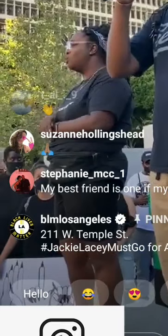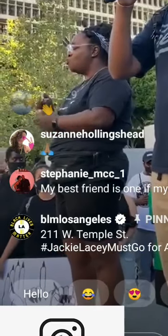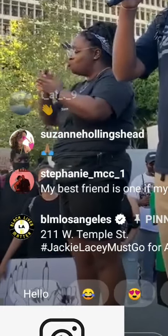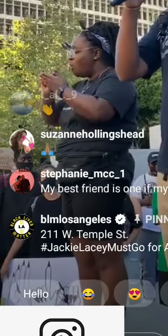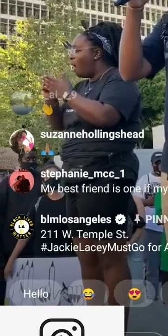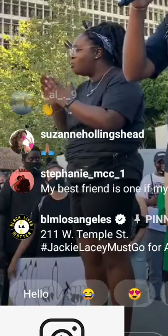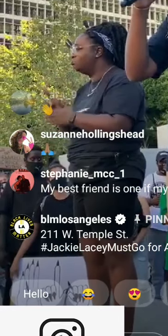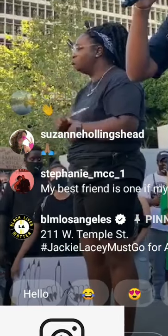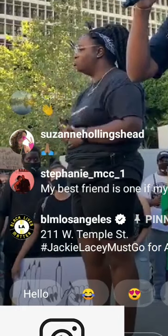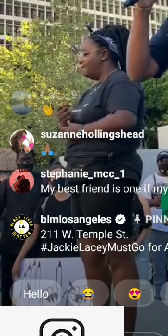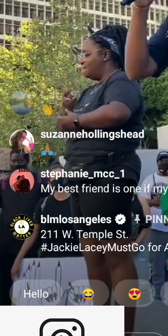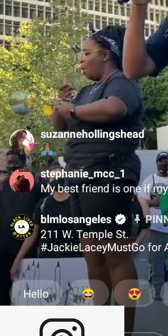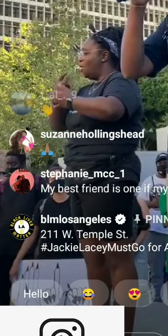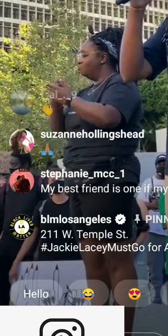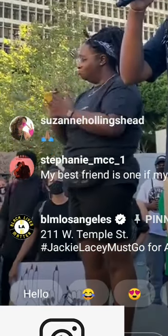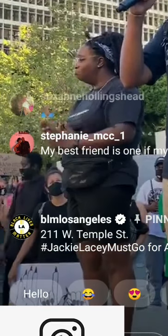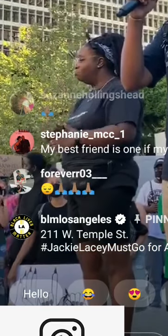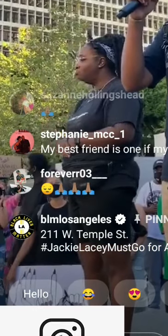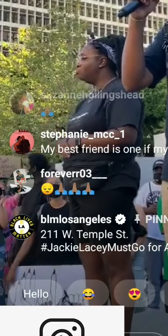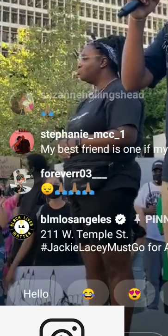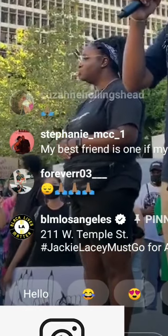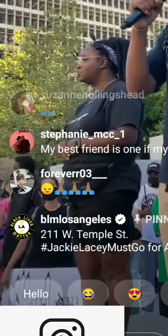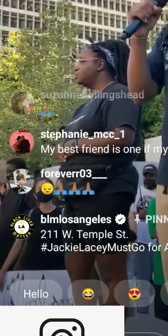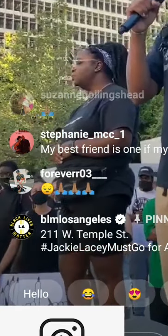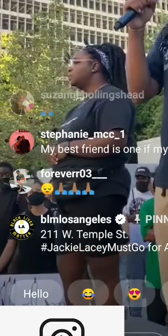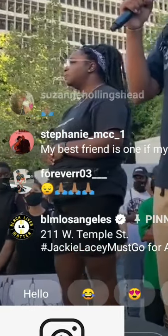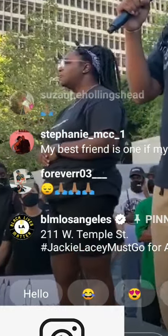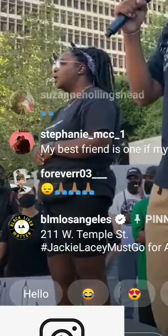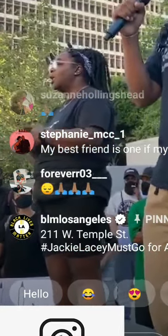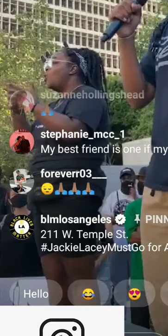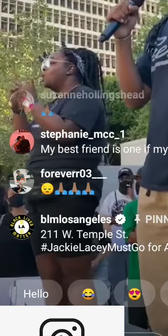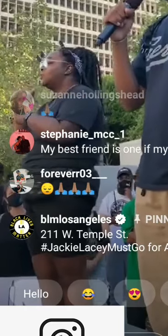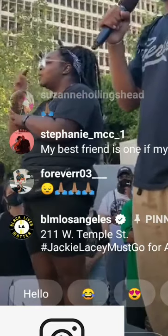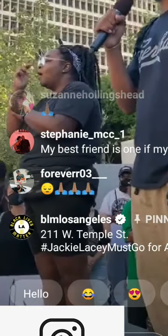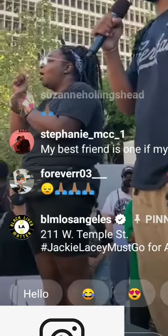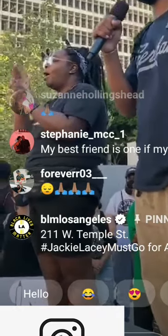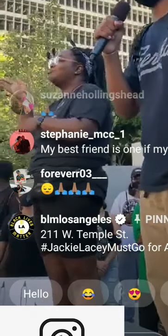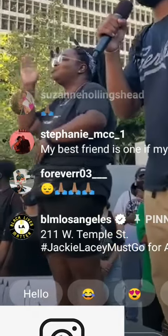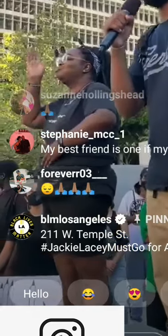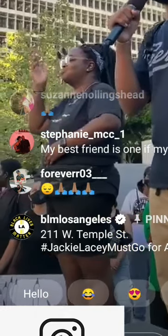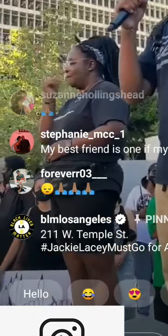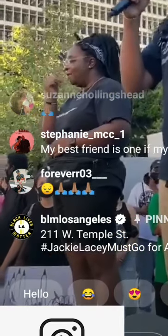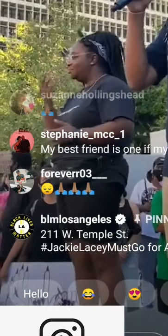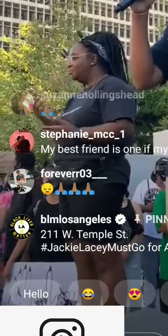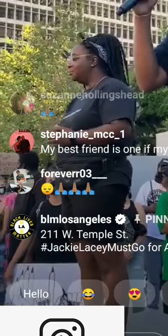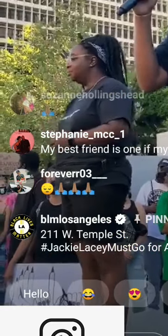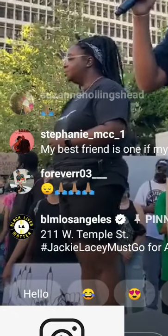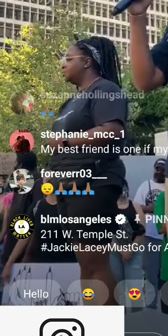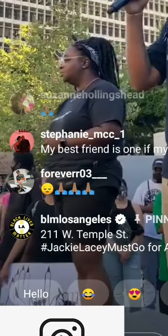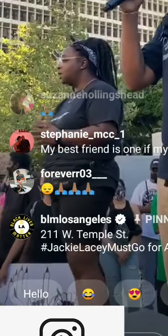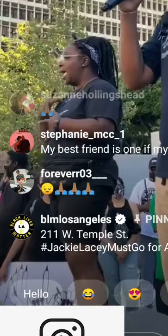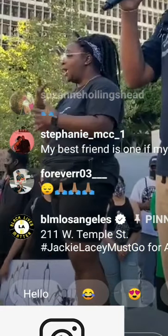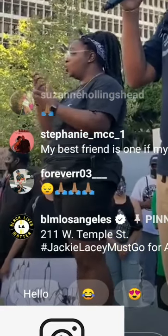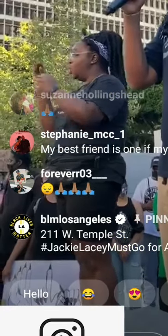meaningful. And there is no work that is more holy. You are, and you have become,